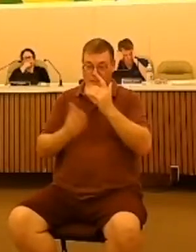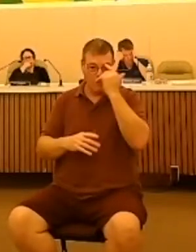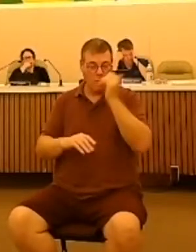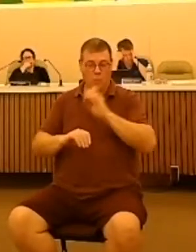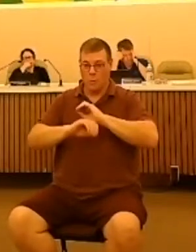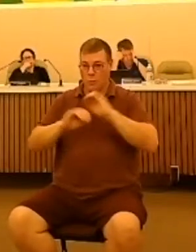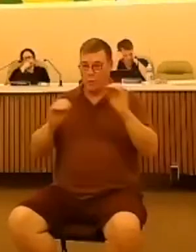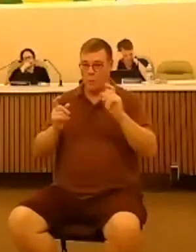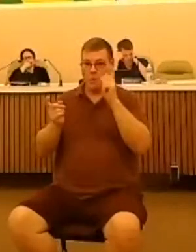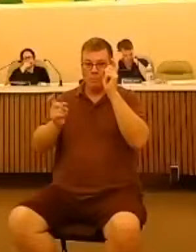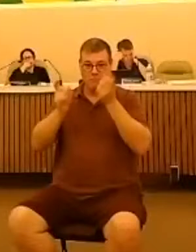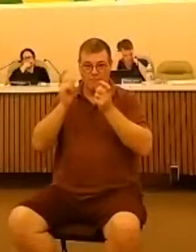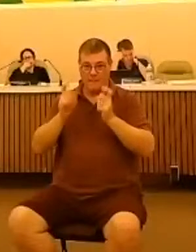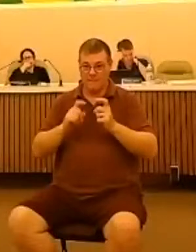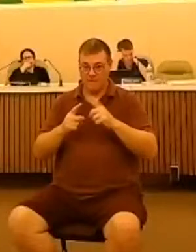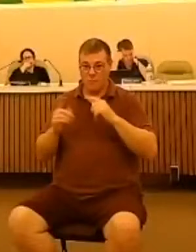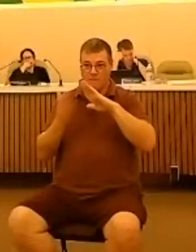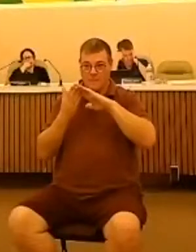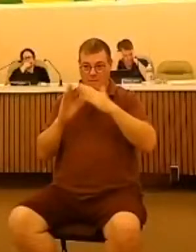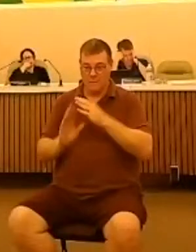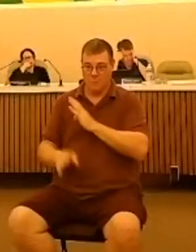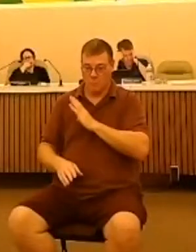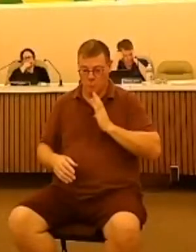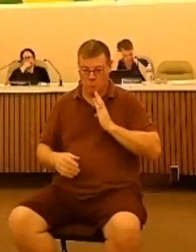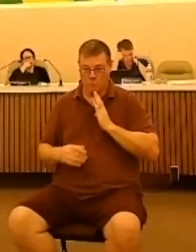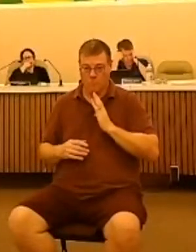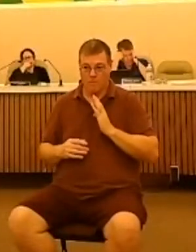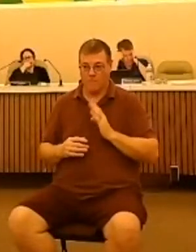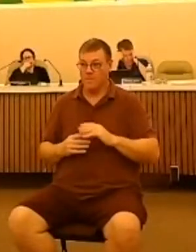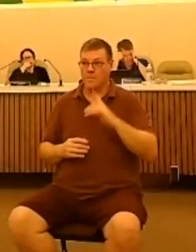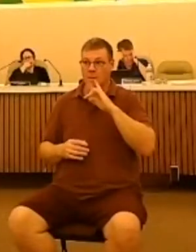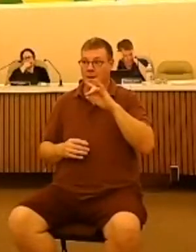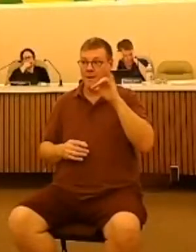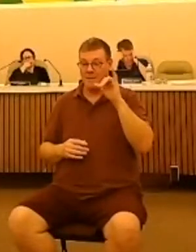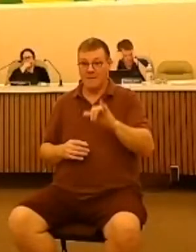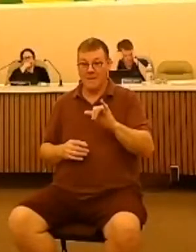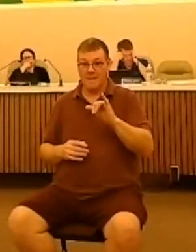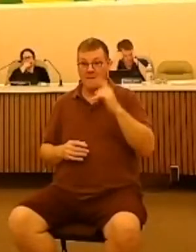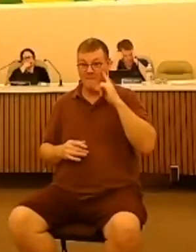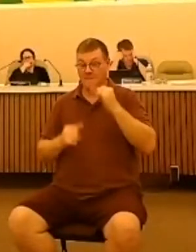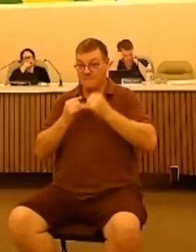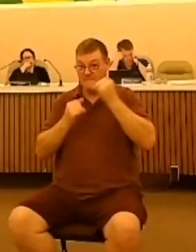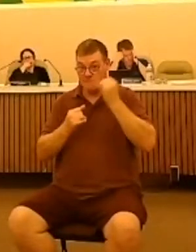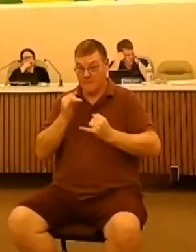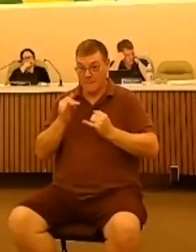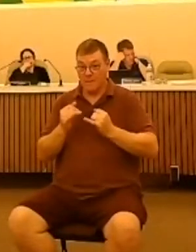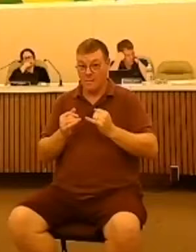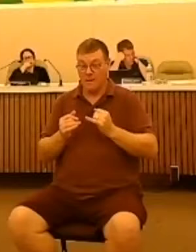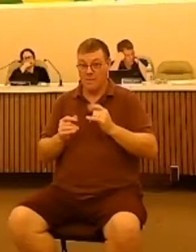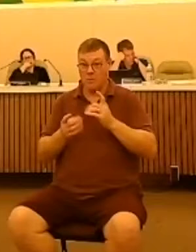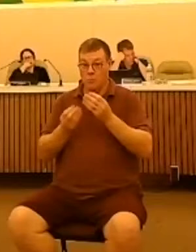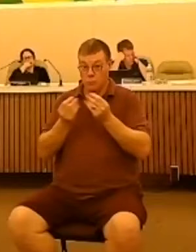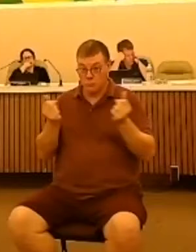any modifications from the town board, is this for this final be it further resolved